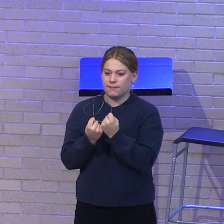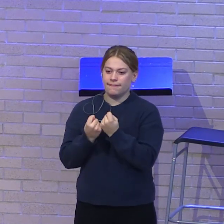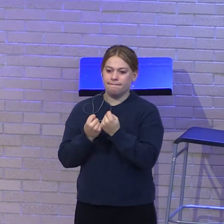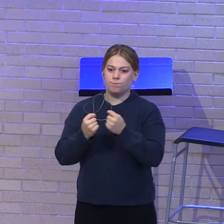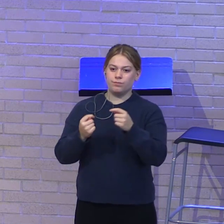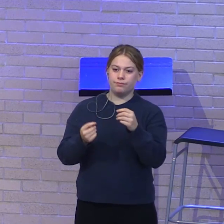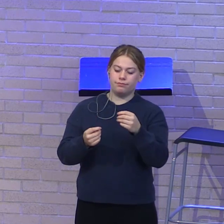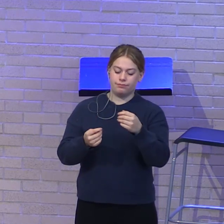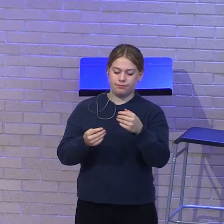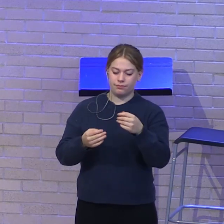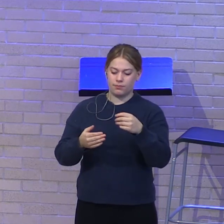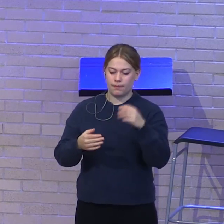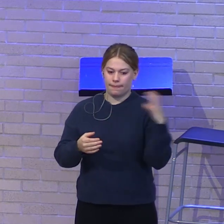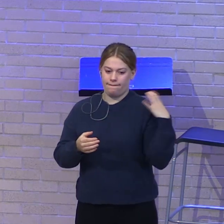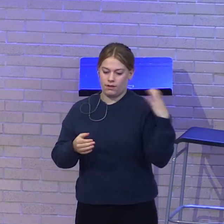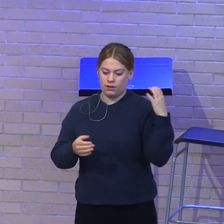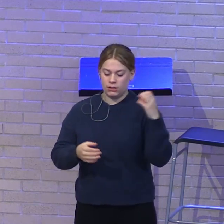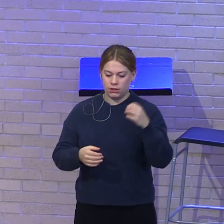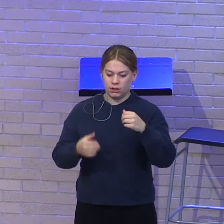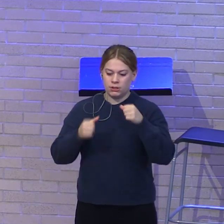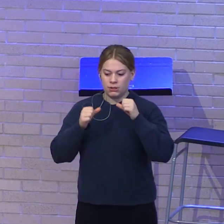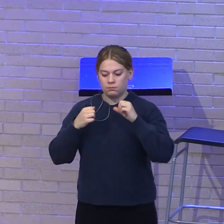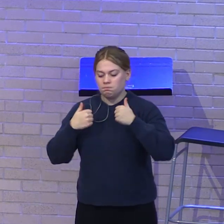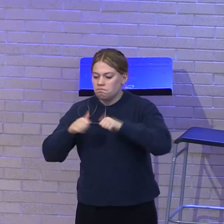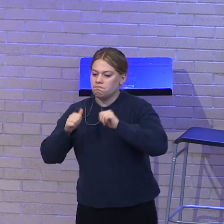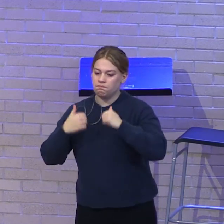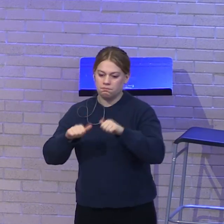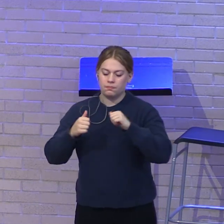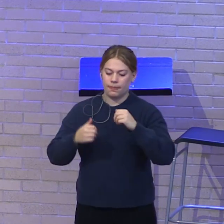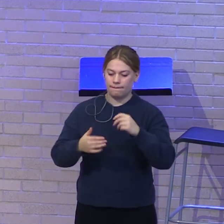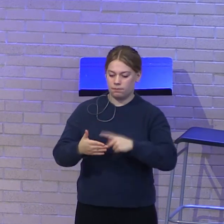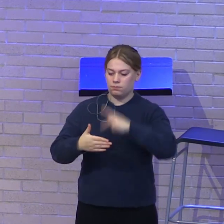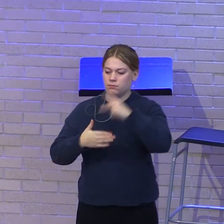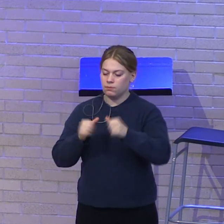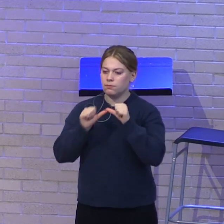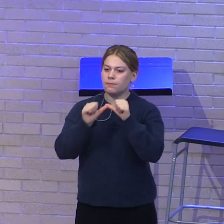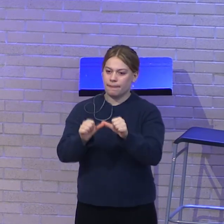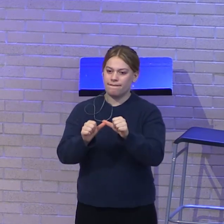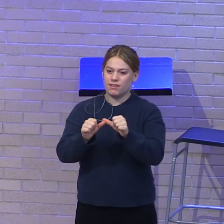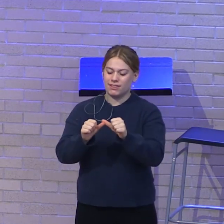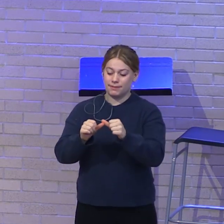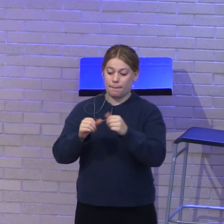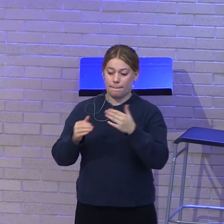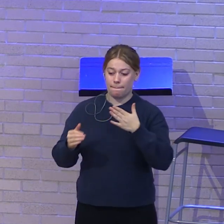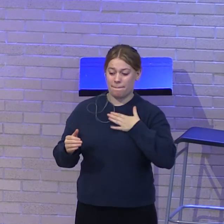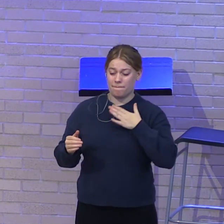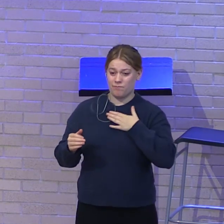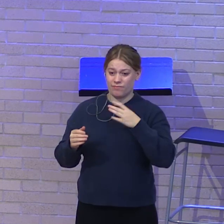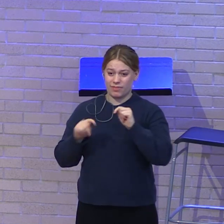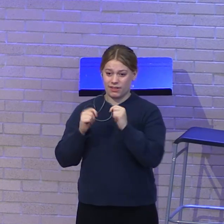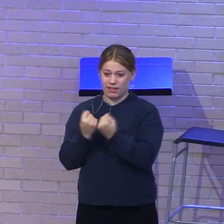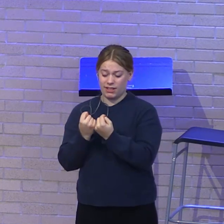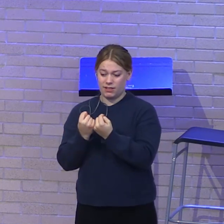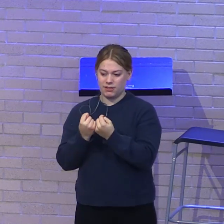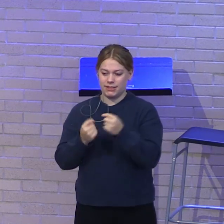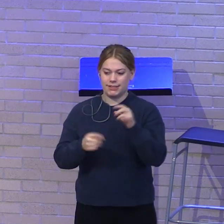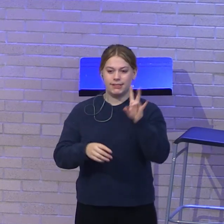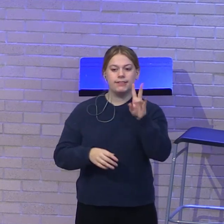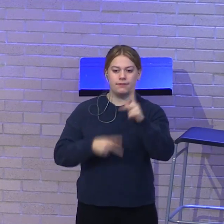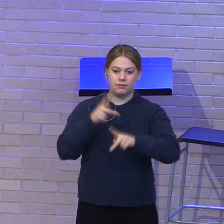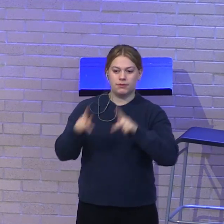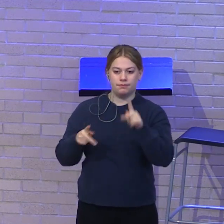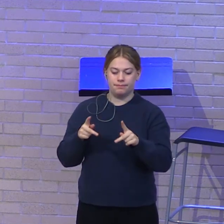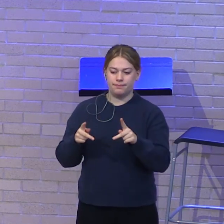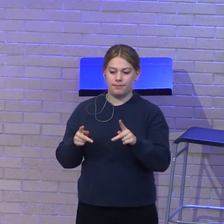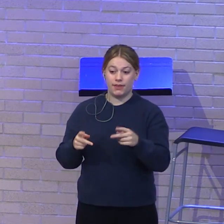team, we had 7 people, which for those of you that don't know is the minimum amount you need to score for a team.